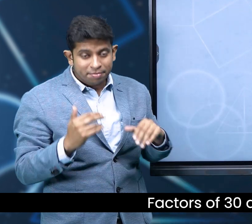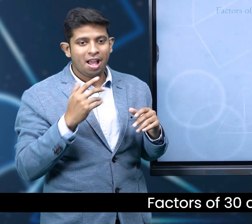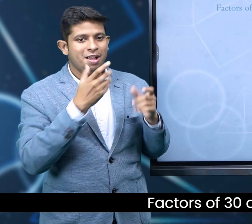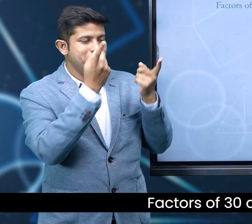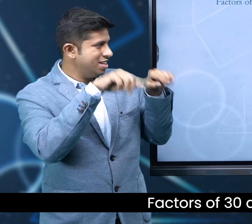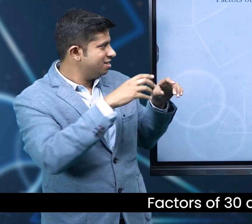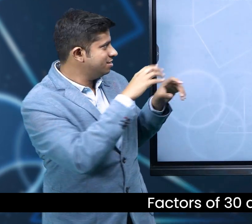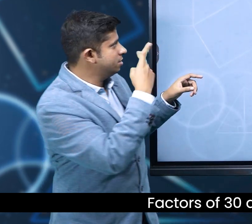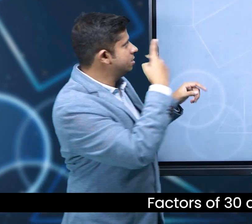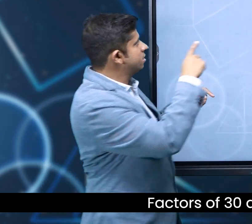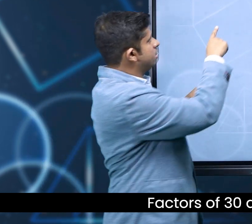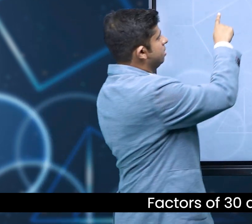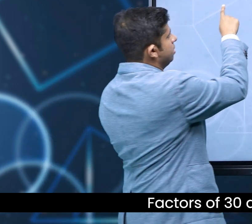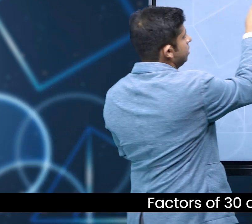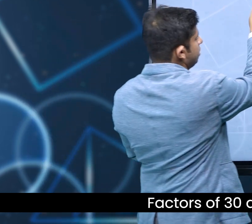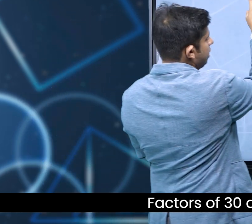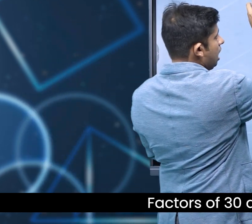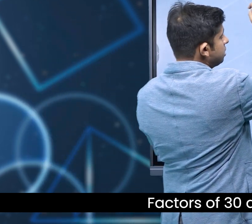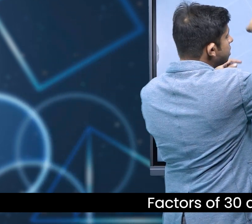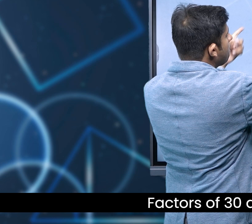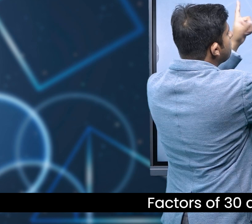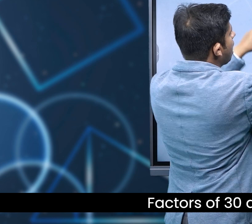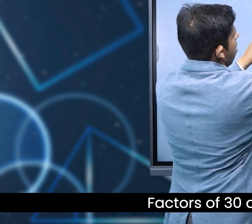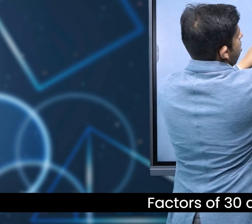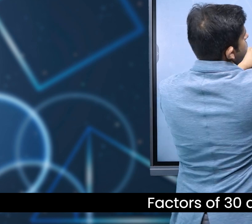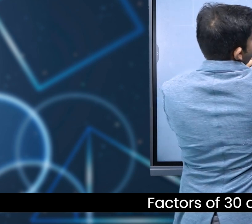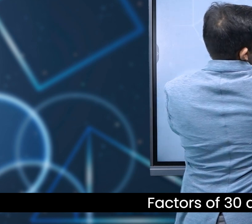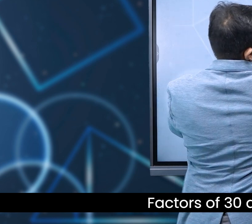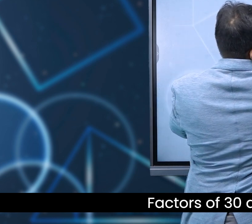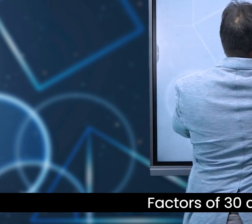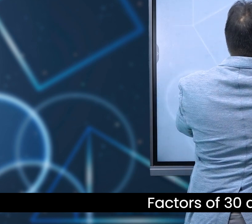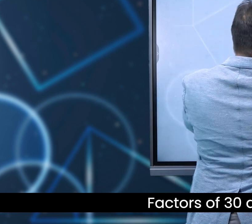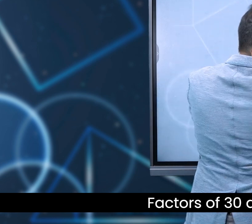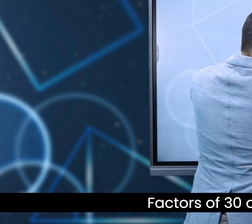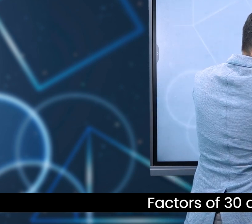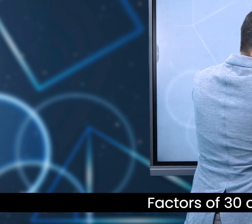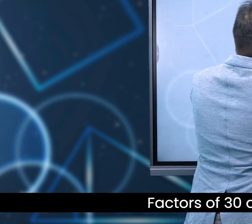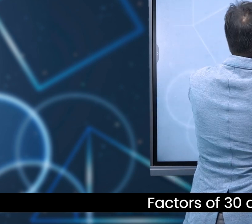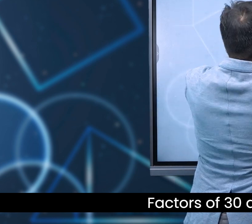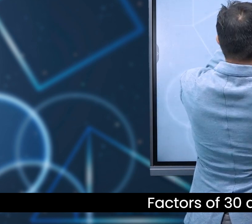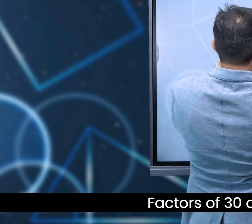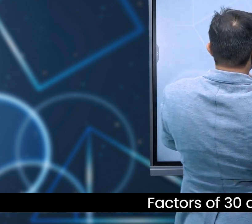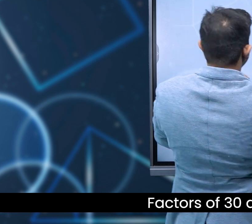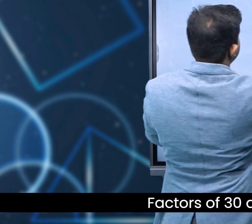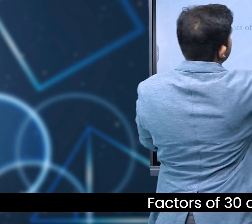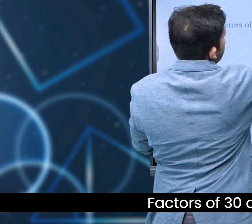Factors of 30 are 1, 2, 3, 5, 6, 10, 15 and 30.